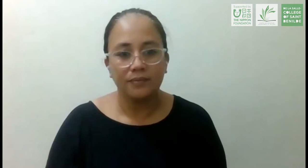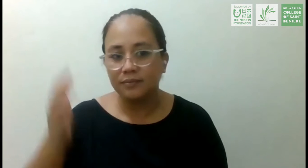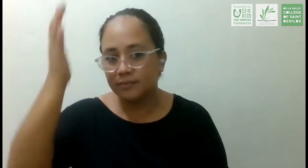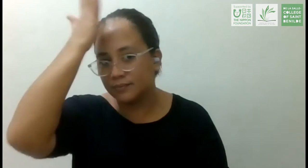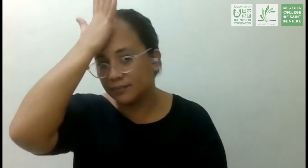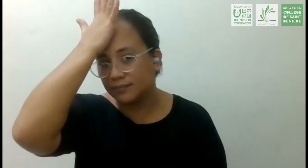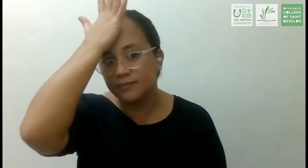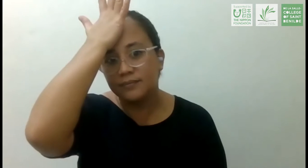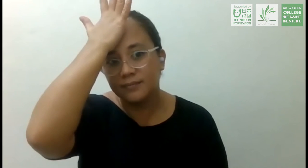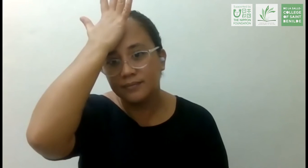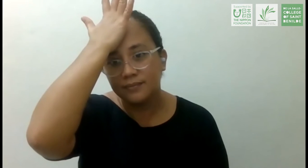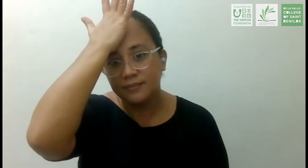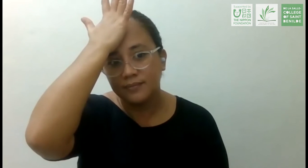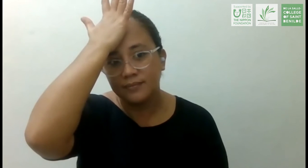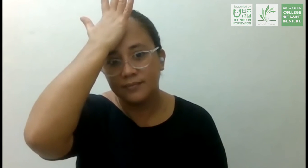up.